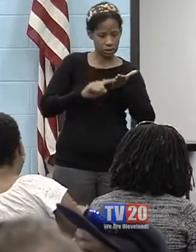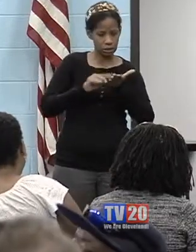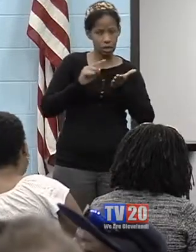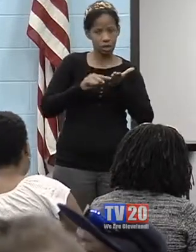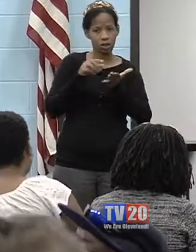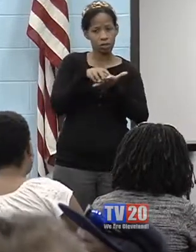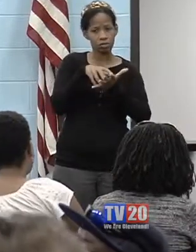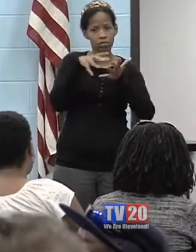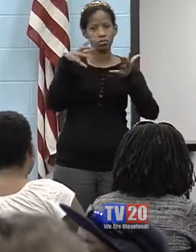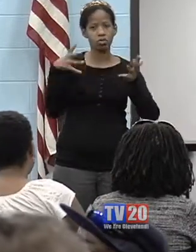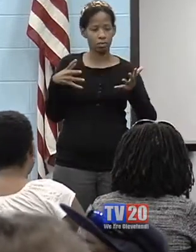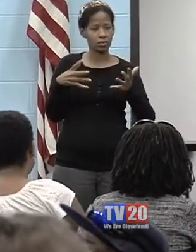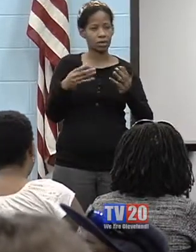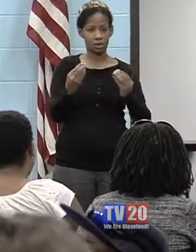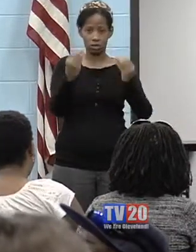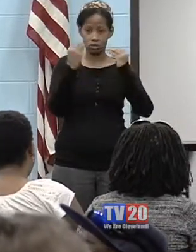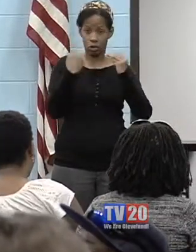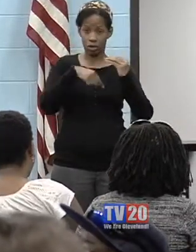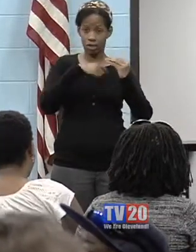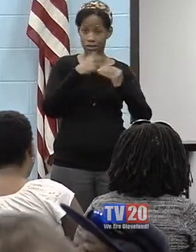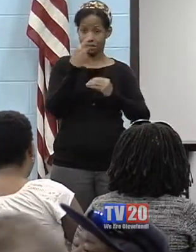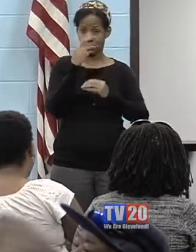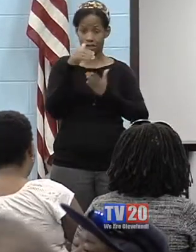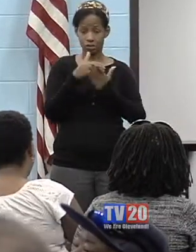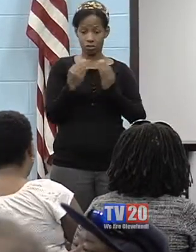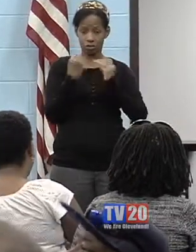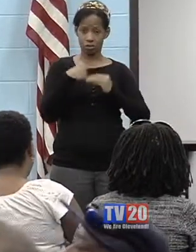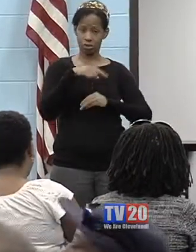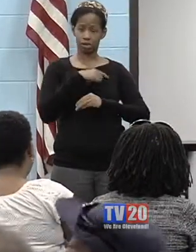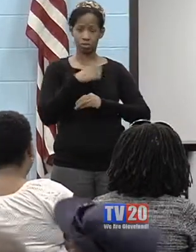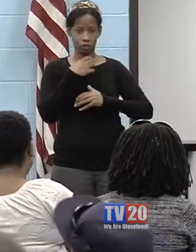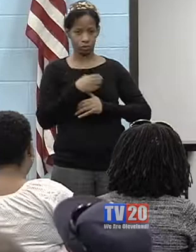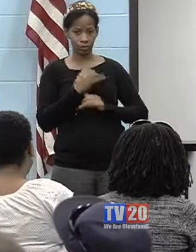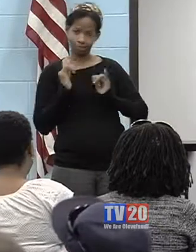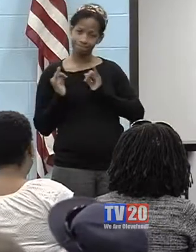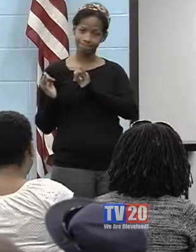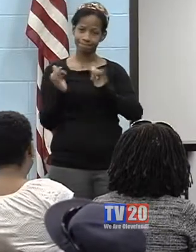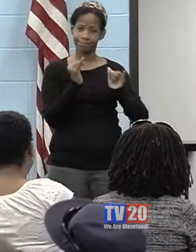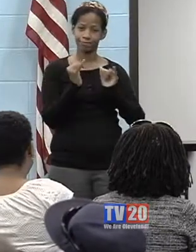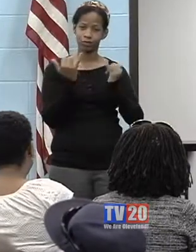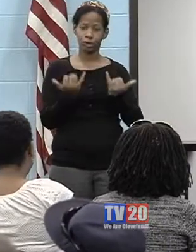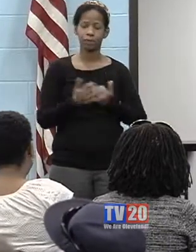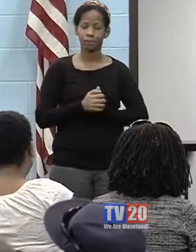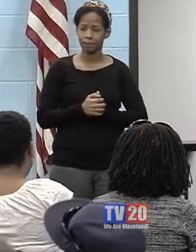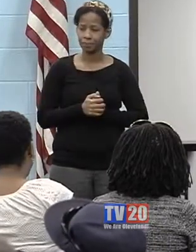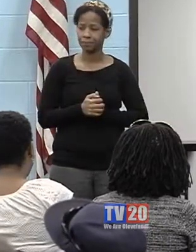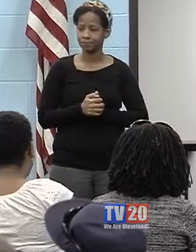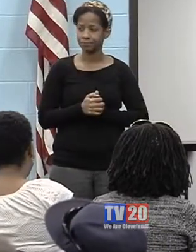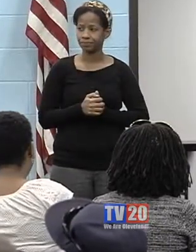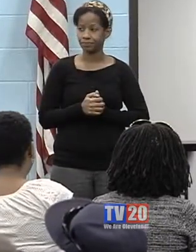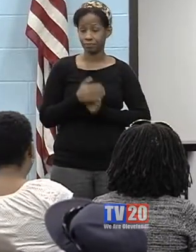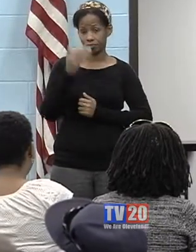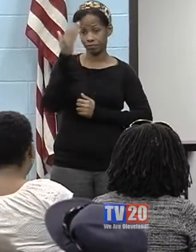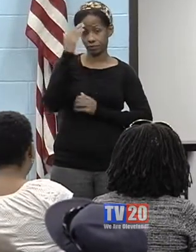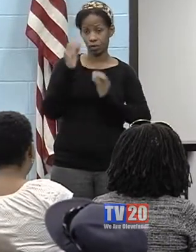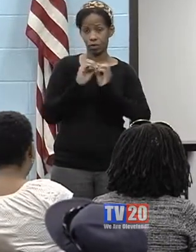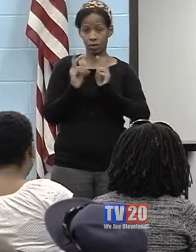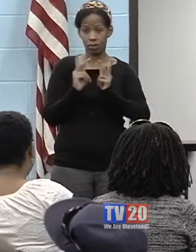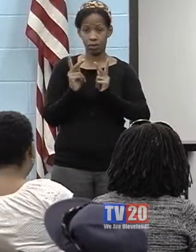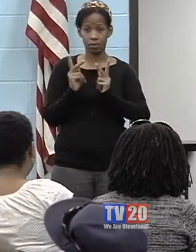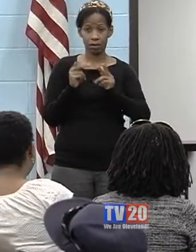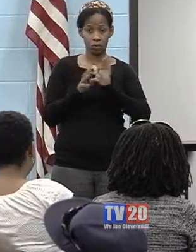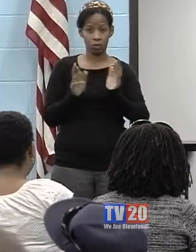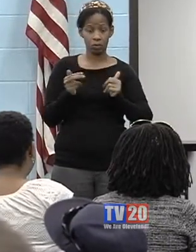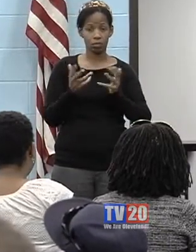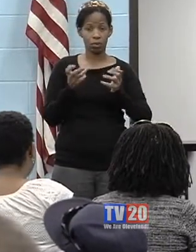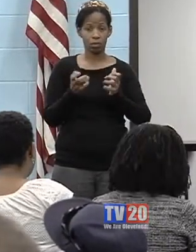much, been enlightened and challenged, and we wish the same for you today. I know as more people come in the room,